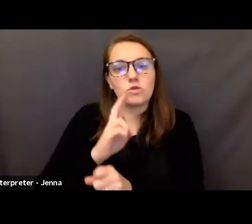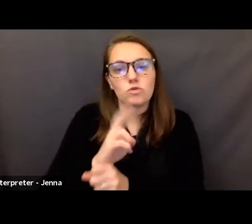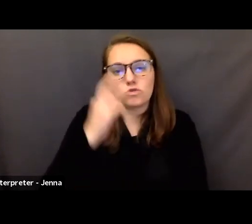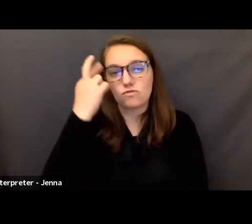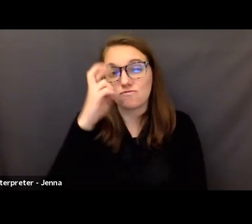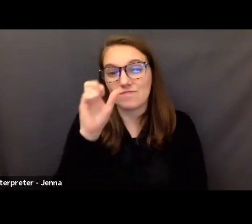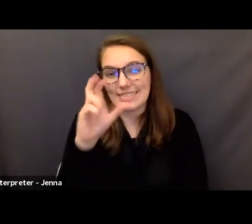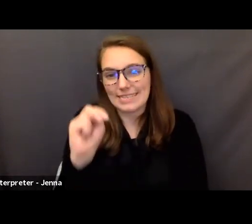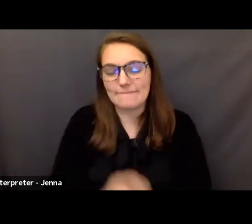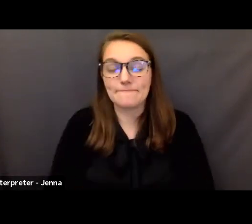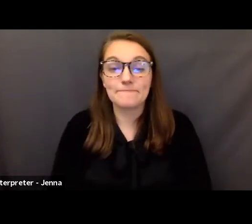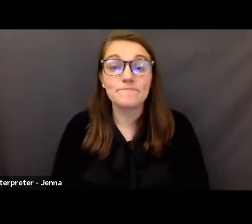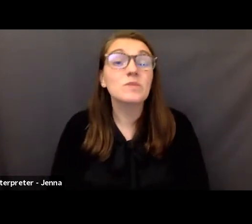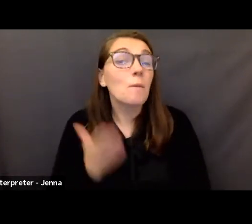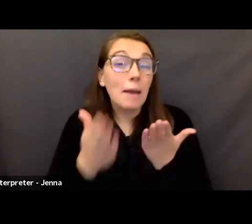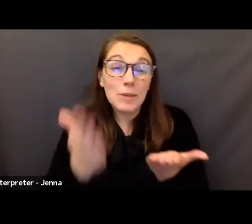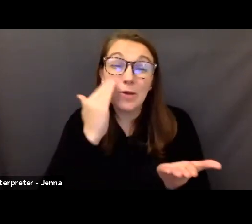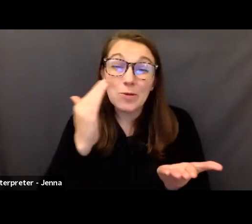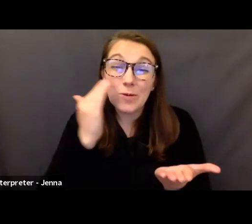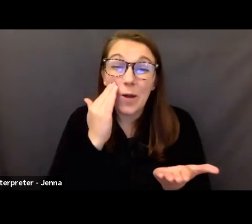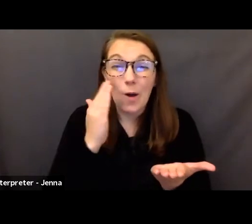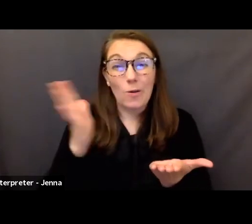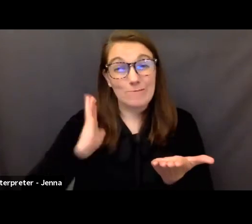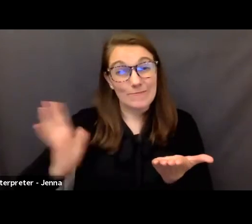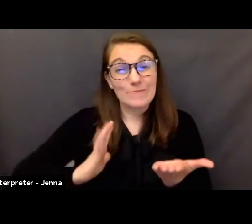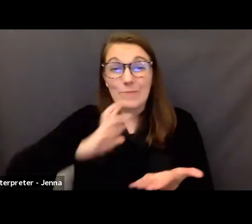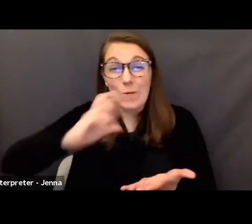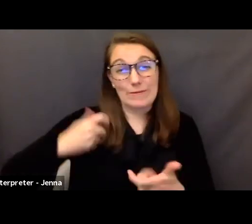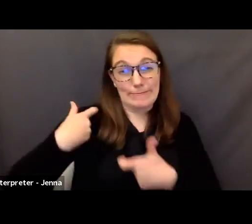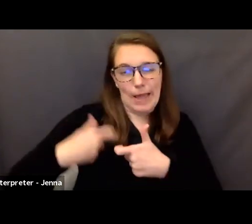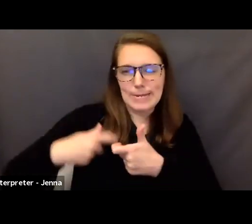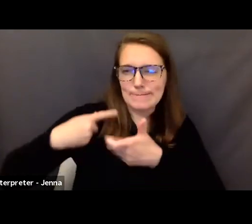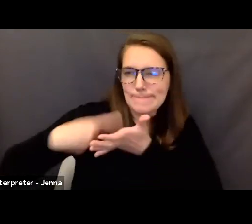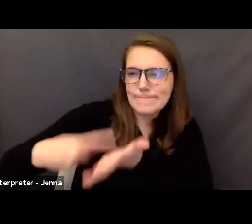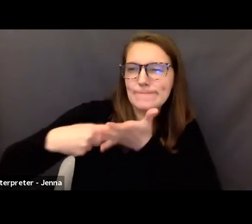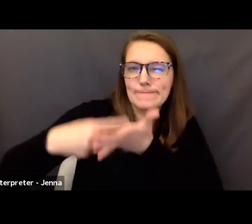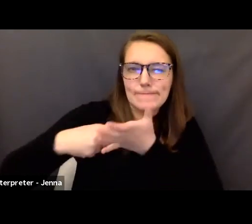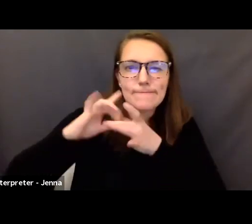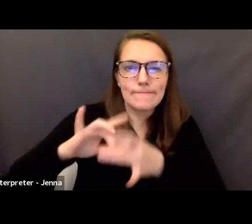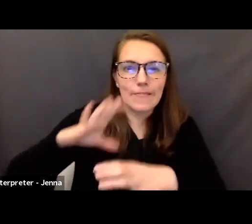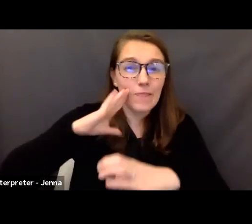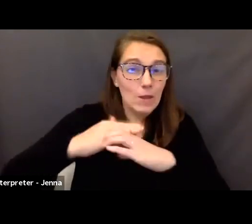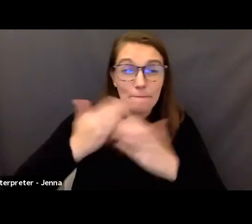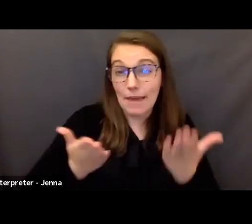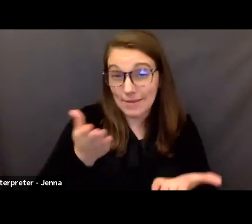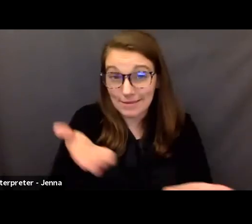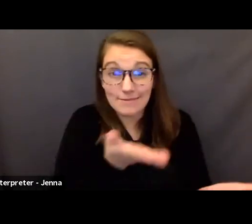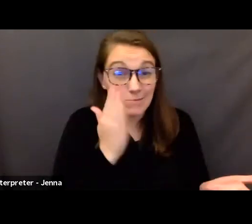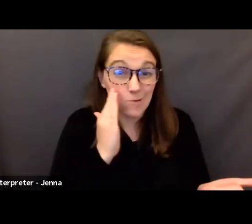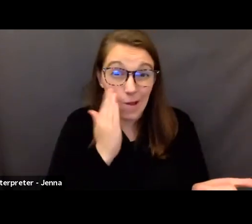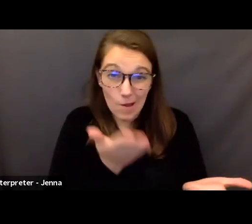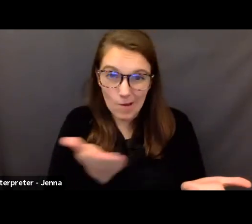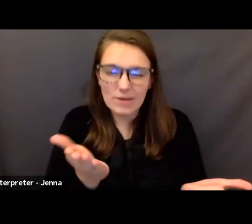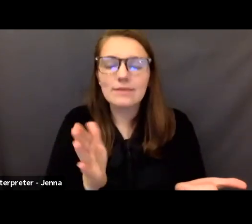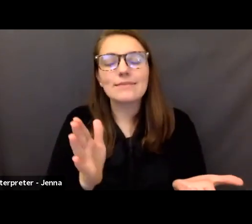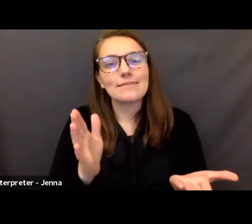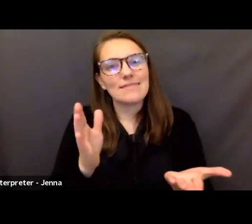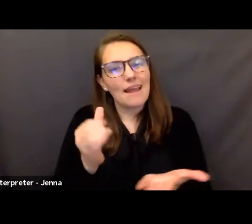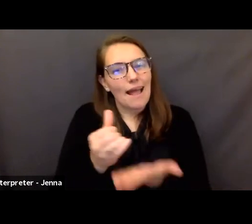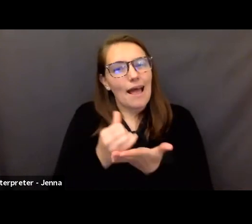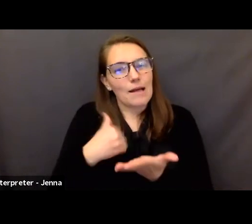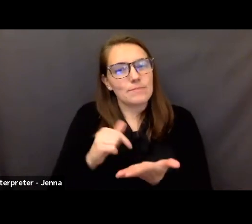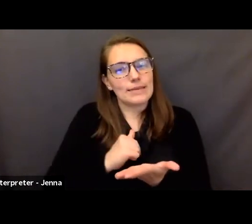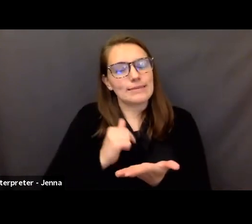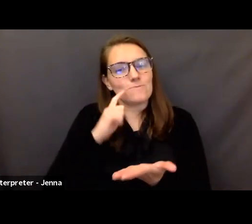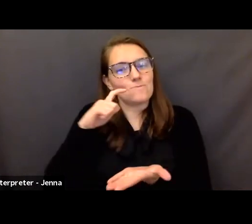for those who are familiar with these debates, I think this solves an important mystery about the eighth title